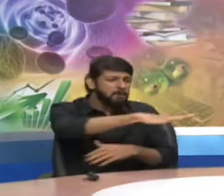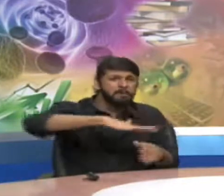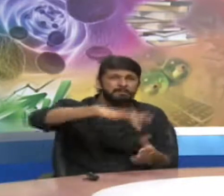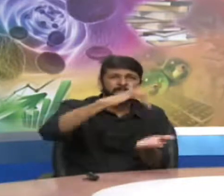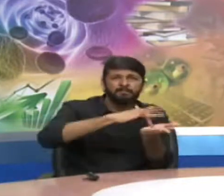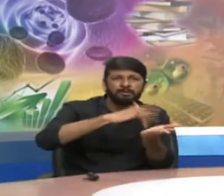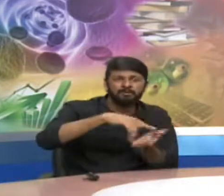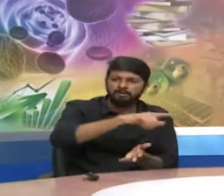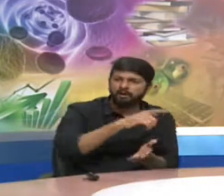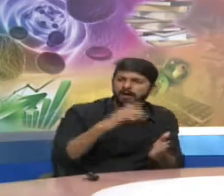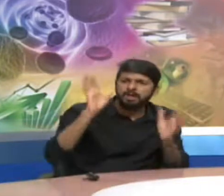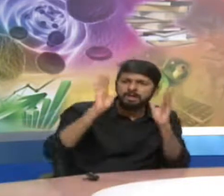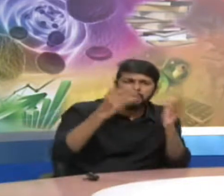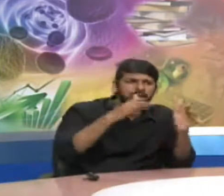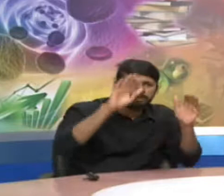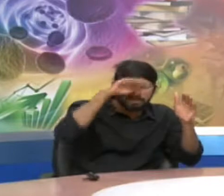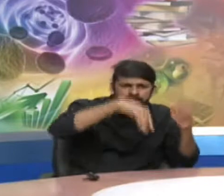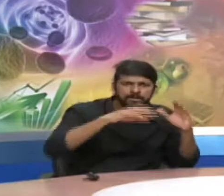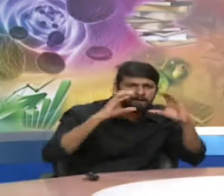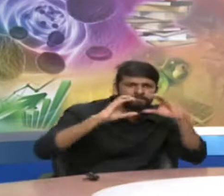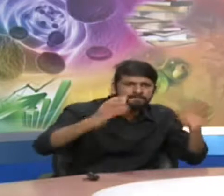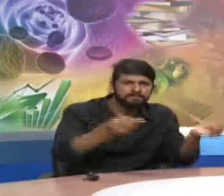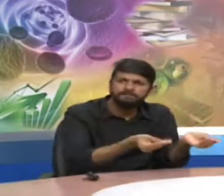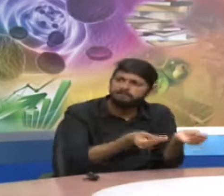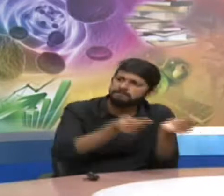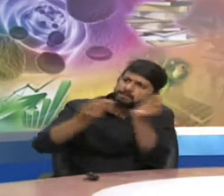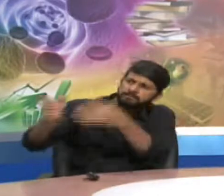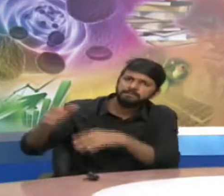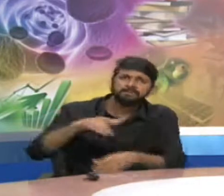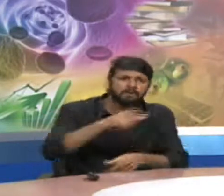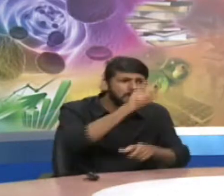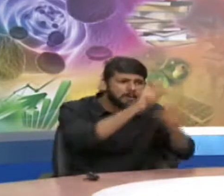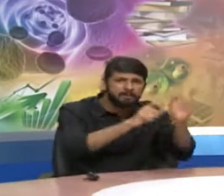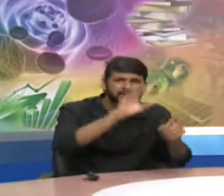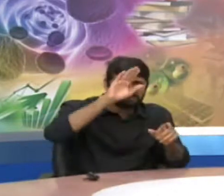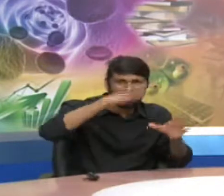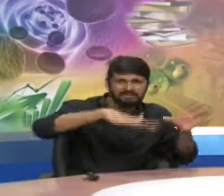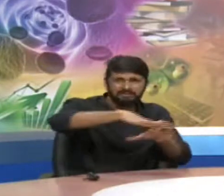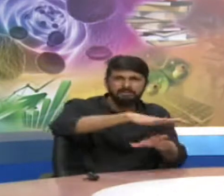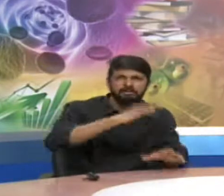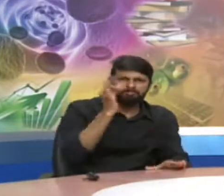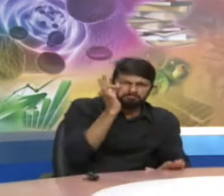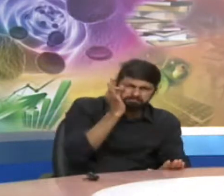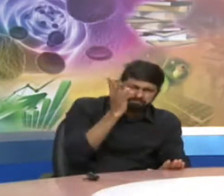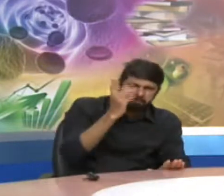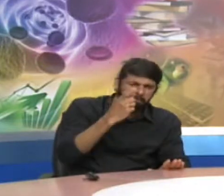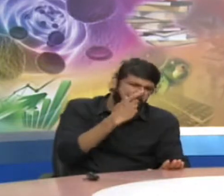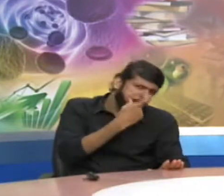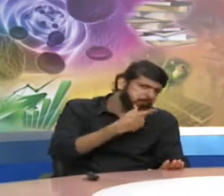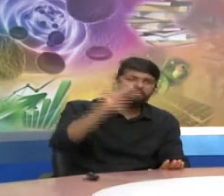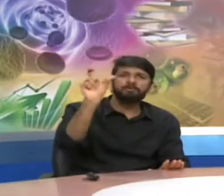got angry and the king, that is Vishwavantra's